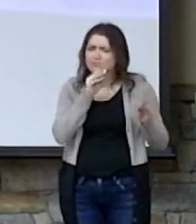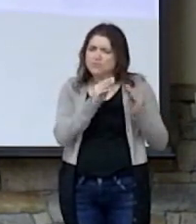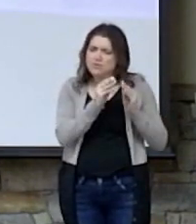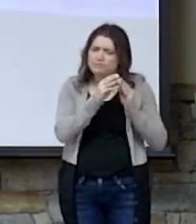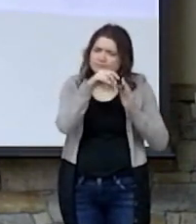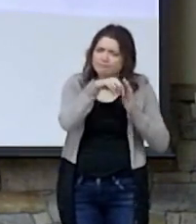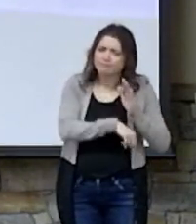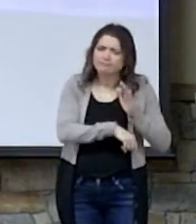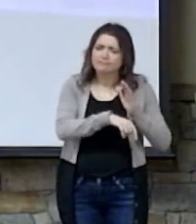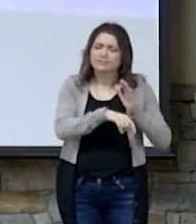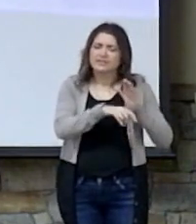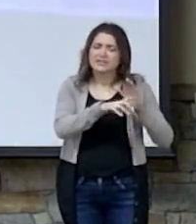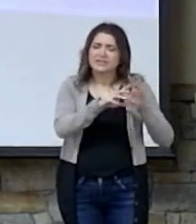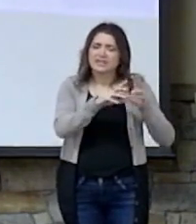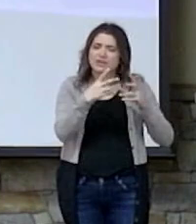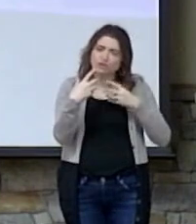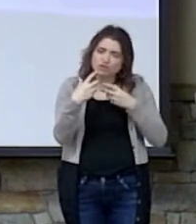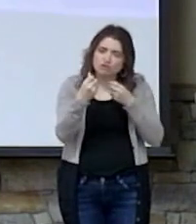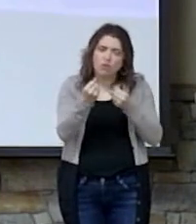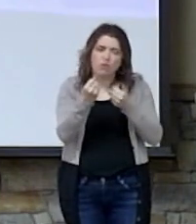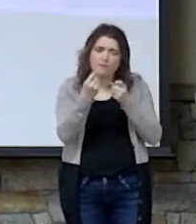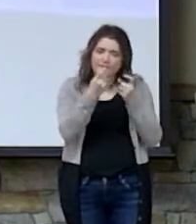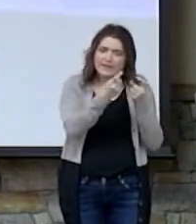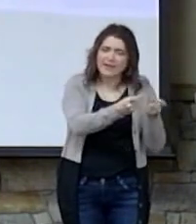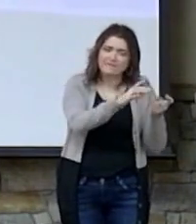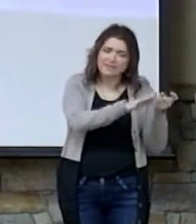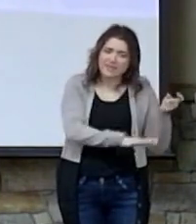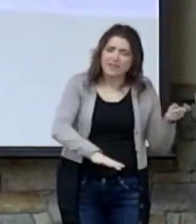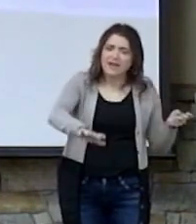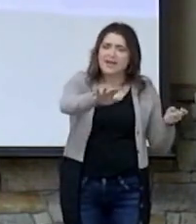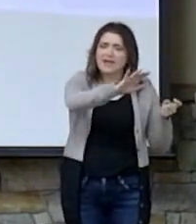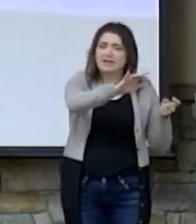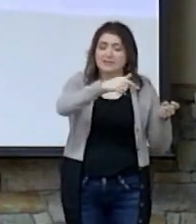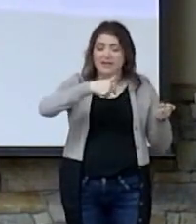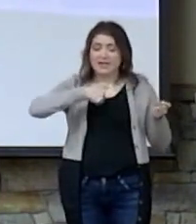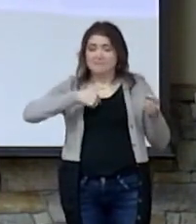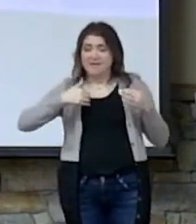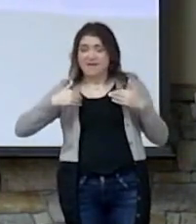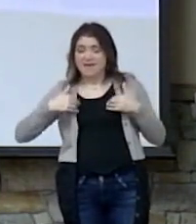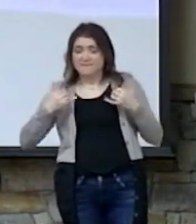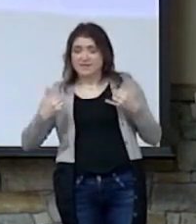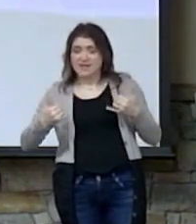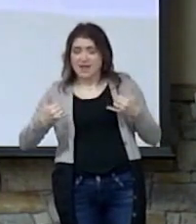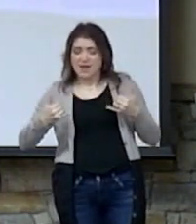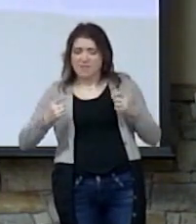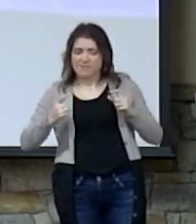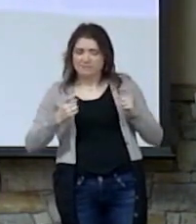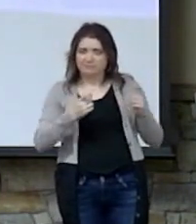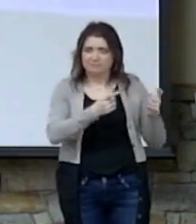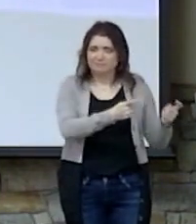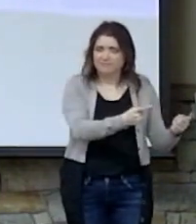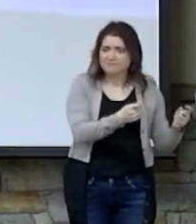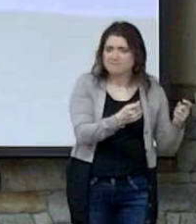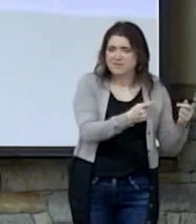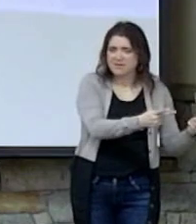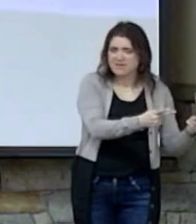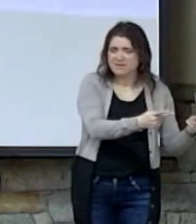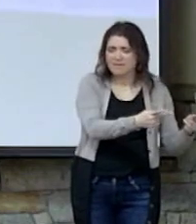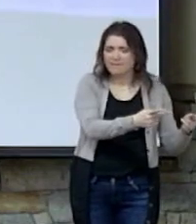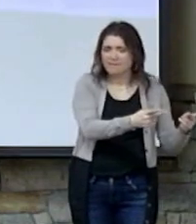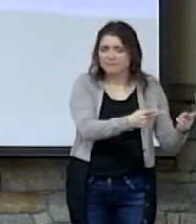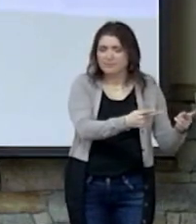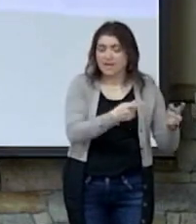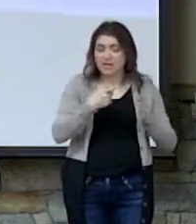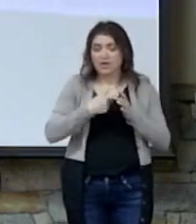land that was his, that he had inherited, that was first Saul's. But it didn't just come at a cost to him, it came at a cost to Ziba